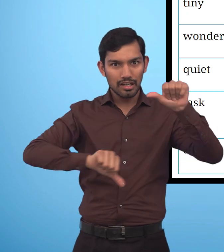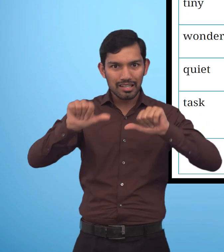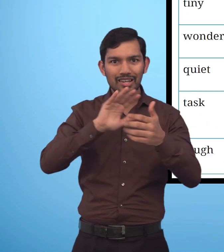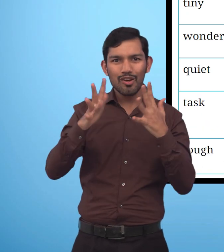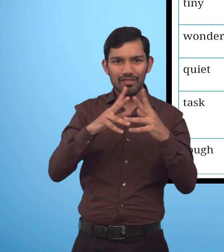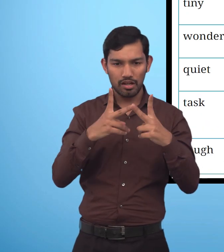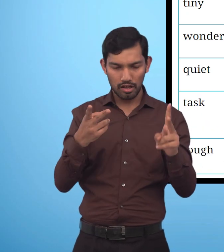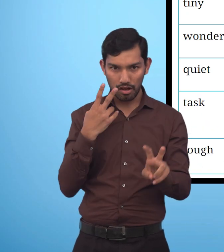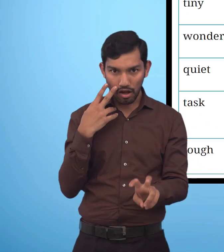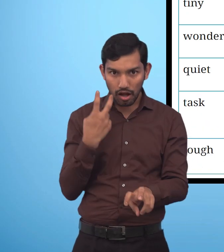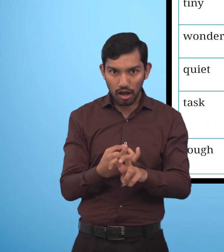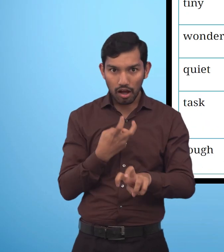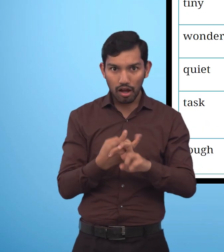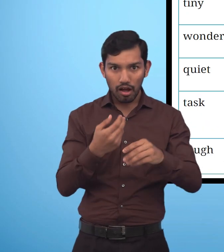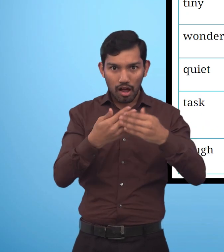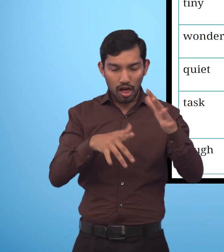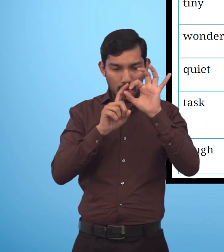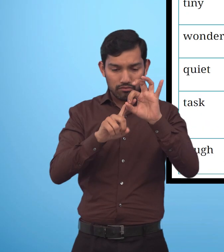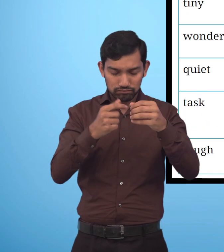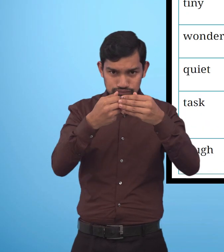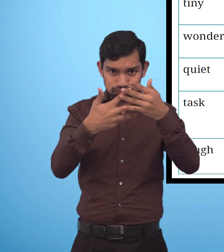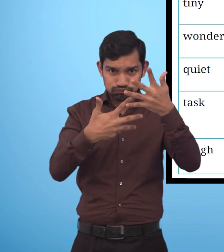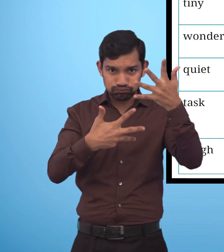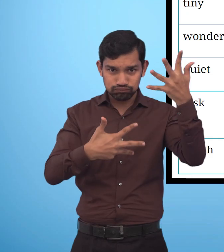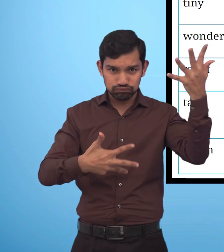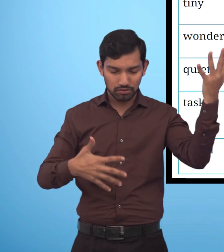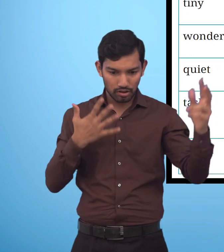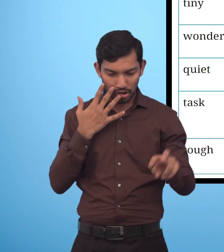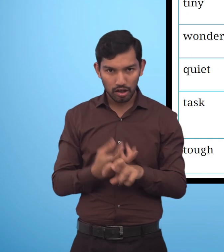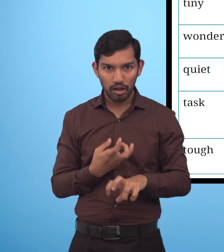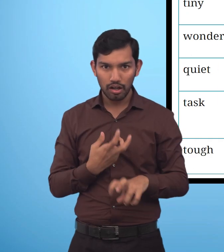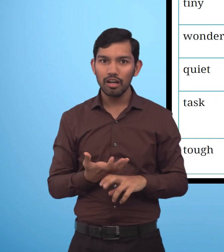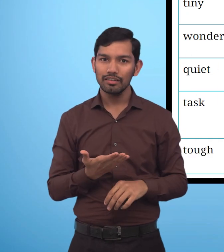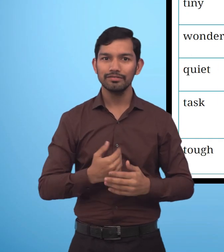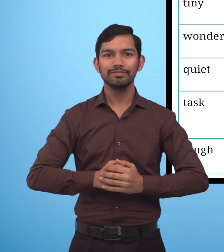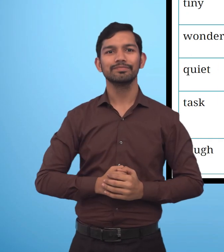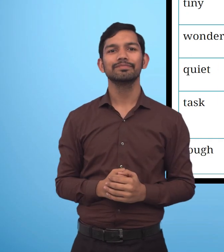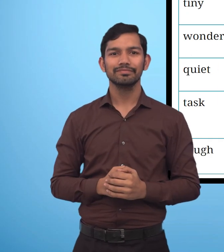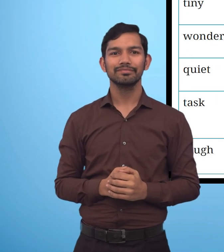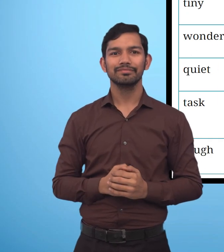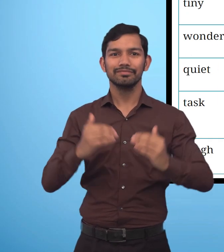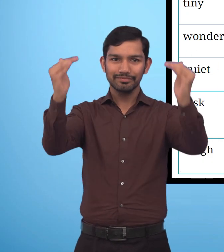Completing the science homework was a challenging task as it had many questions.